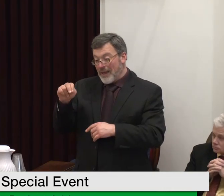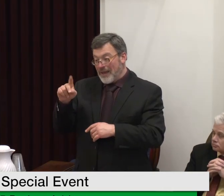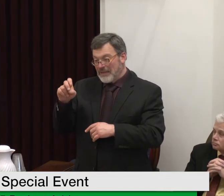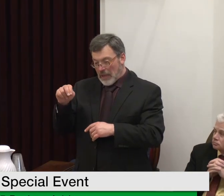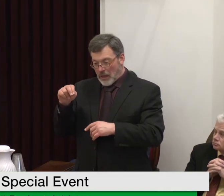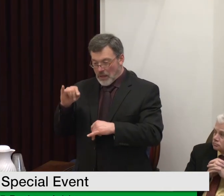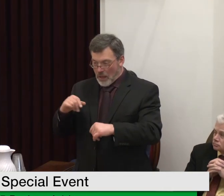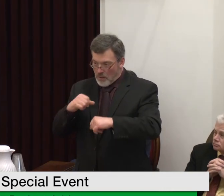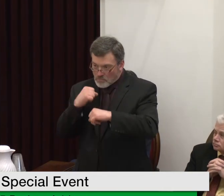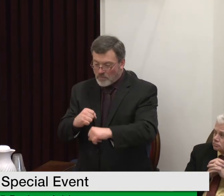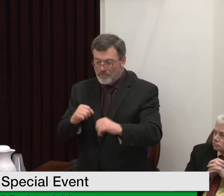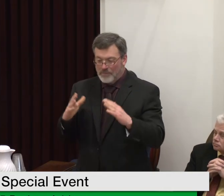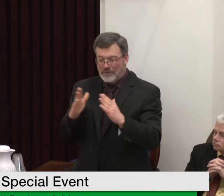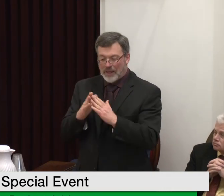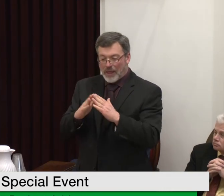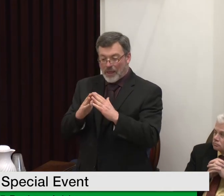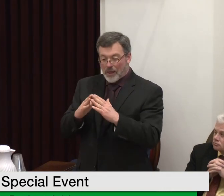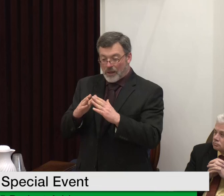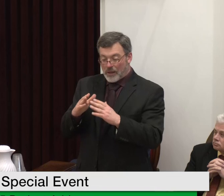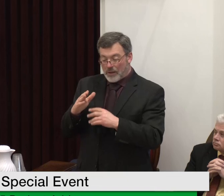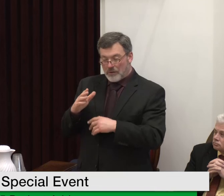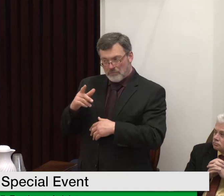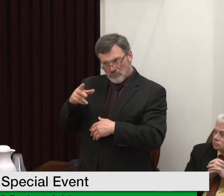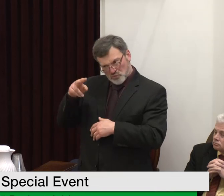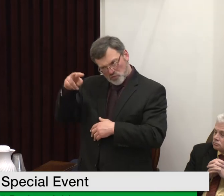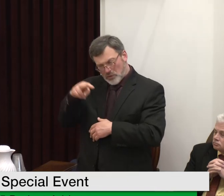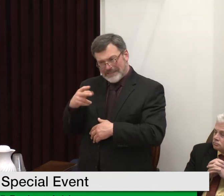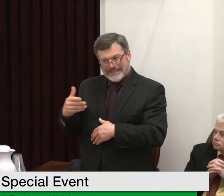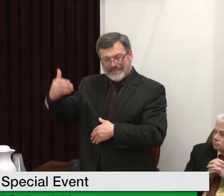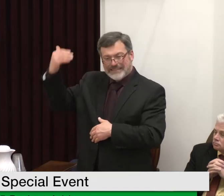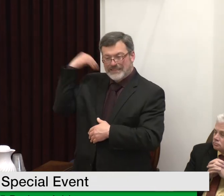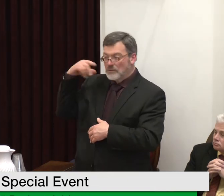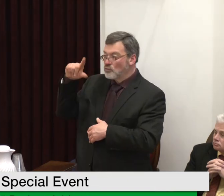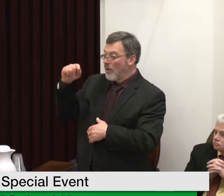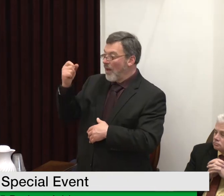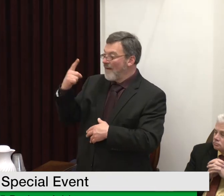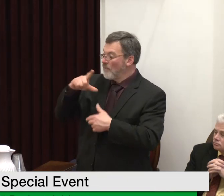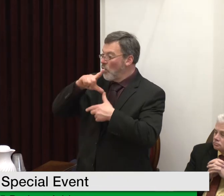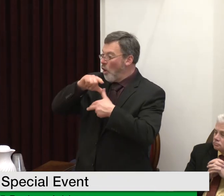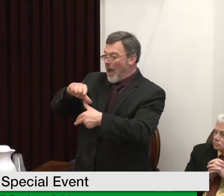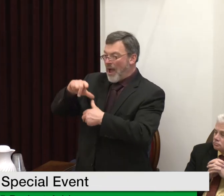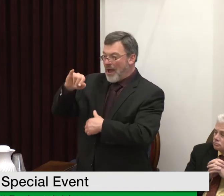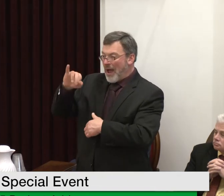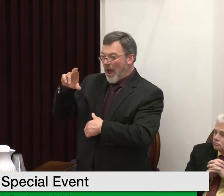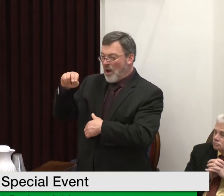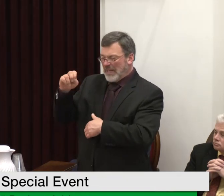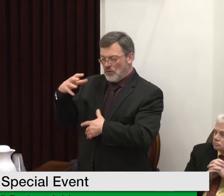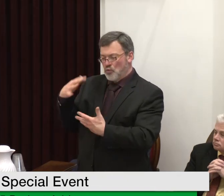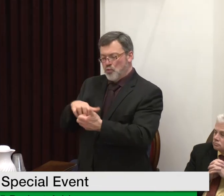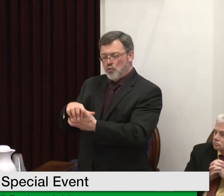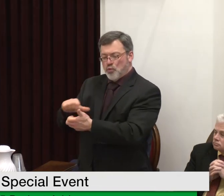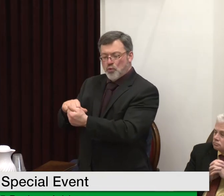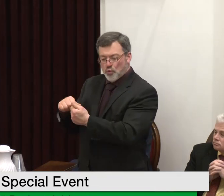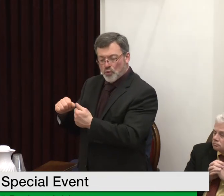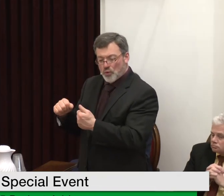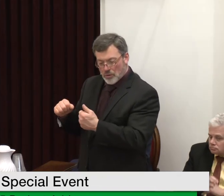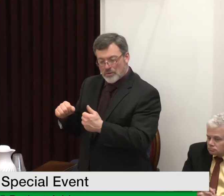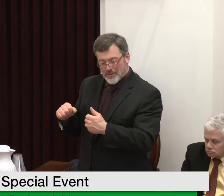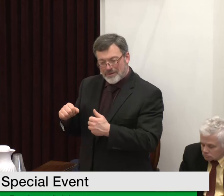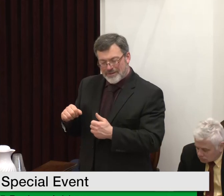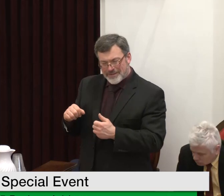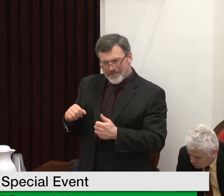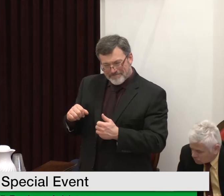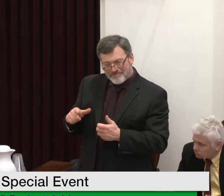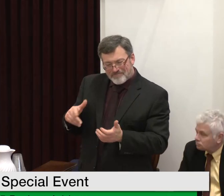by Irene withand the storms that follow while often necessary we know the